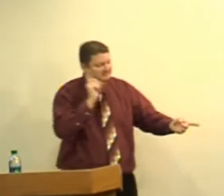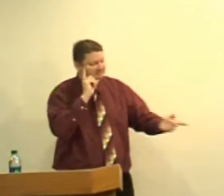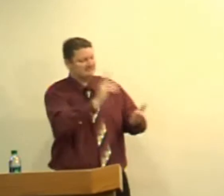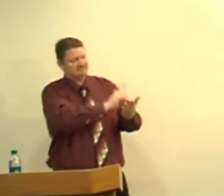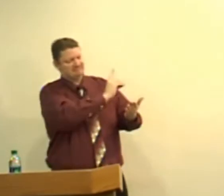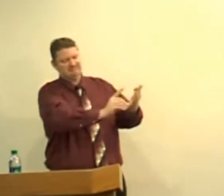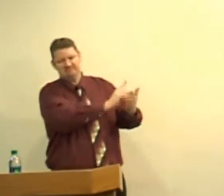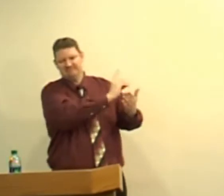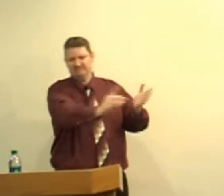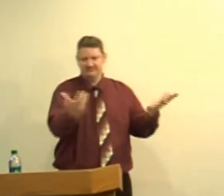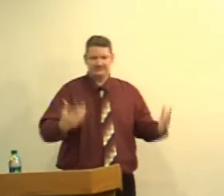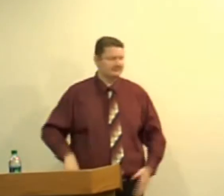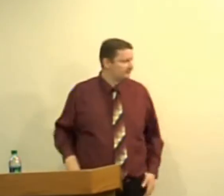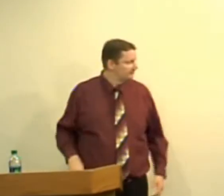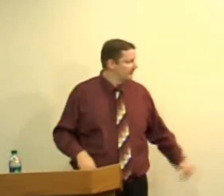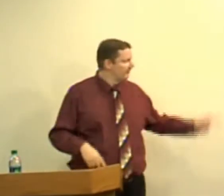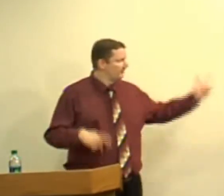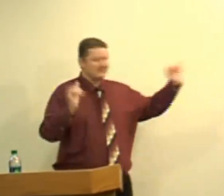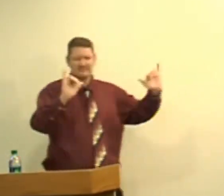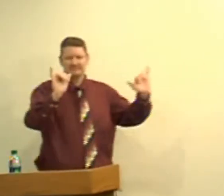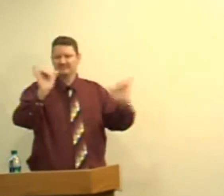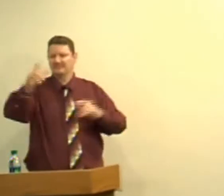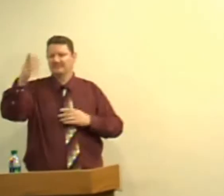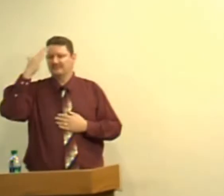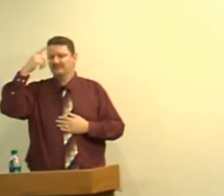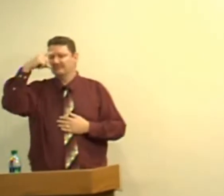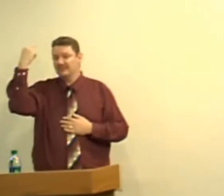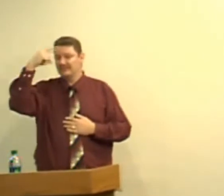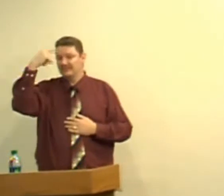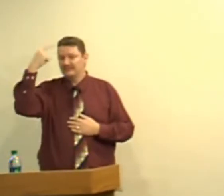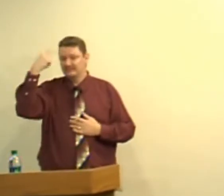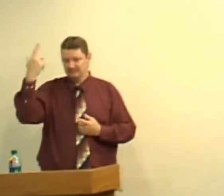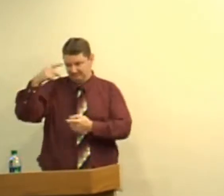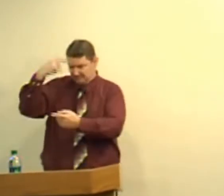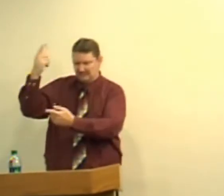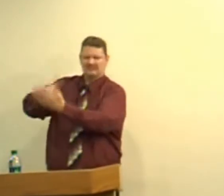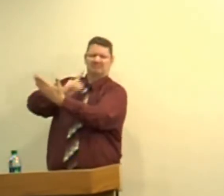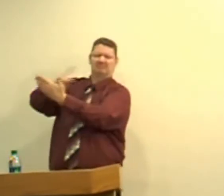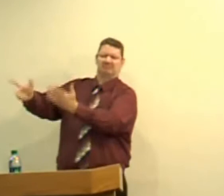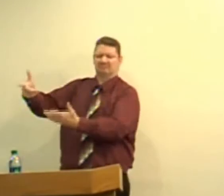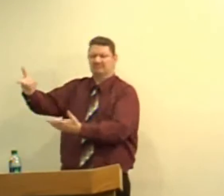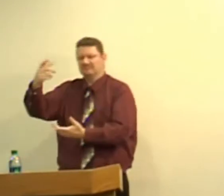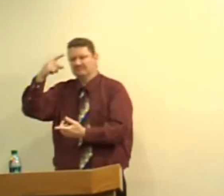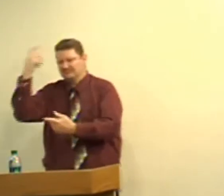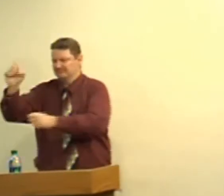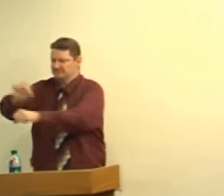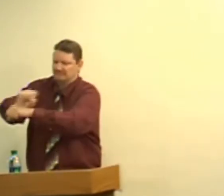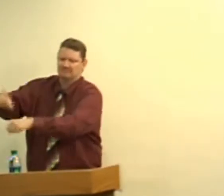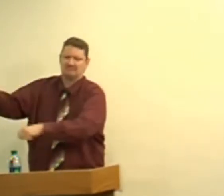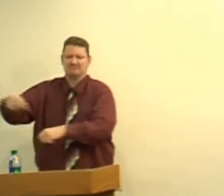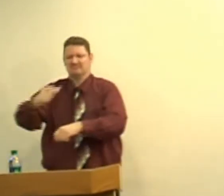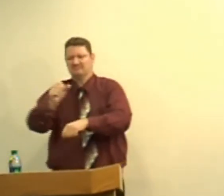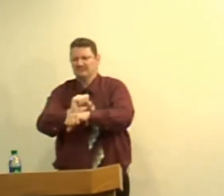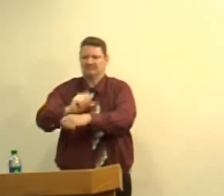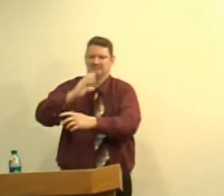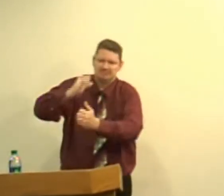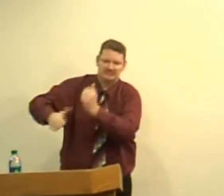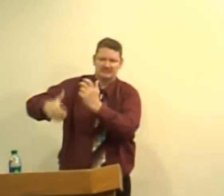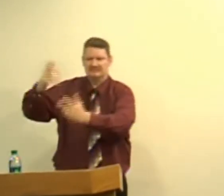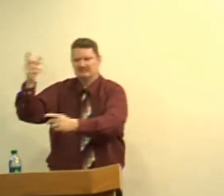discriminated against, told no, cannot do this, cannot have this. You know, same as it was the black people, and all of